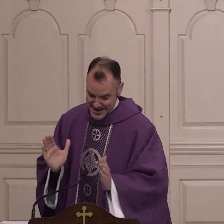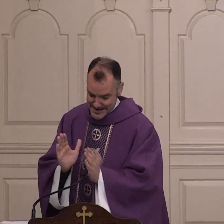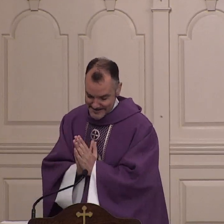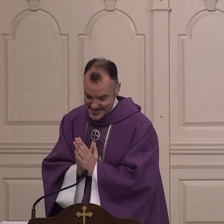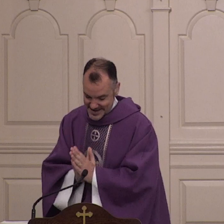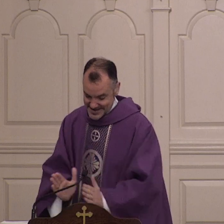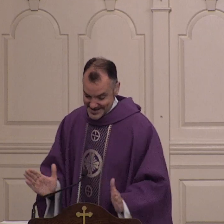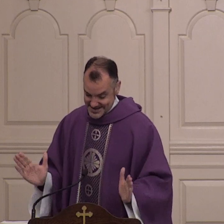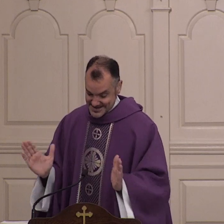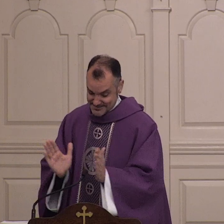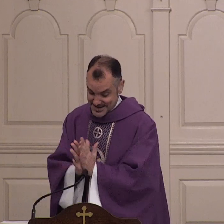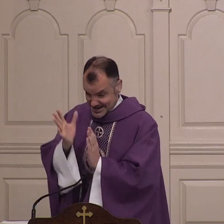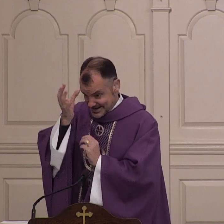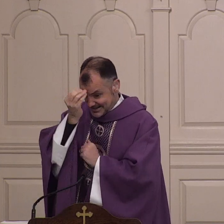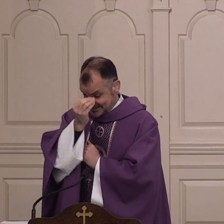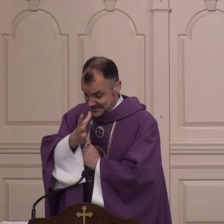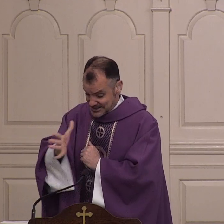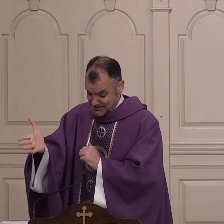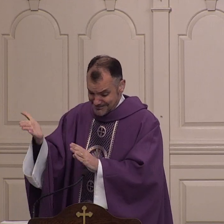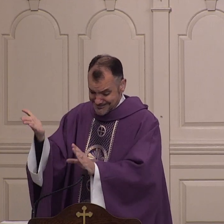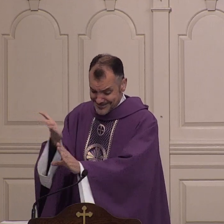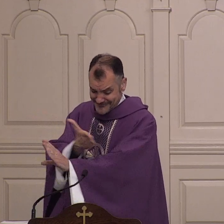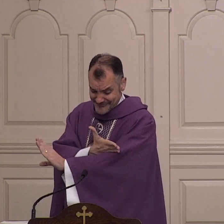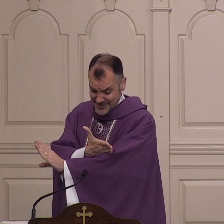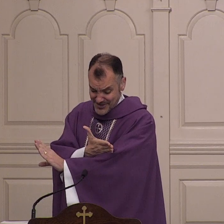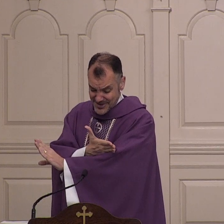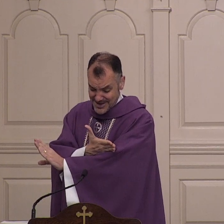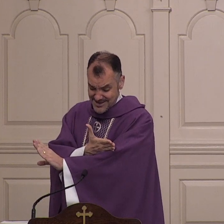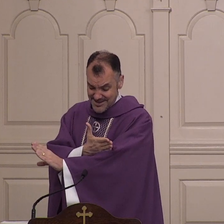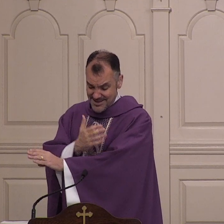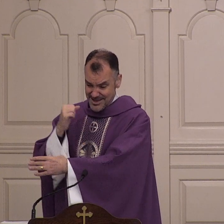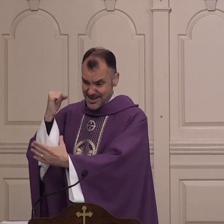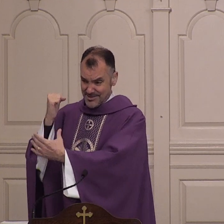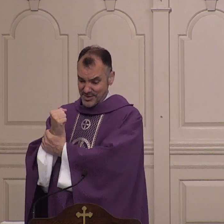Jesus said to them, Amen, amen, I say to you.